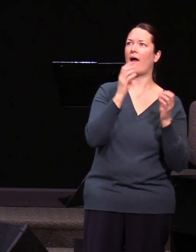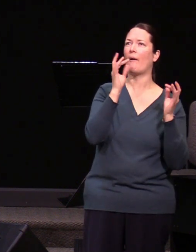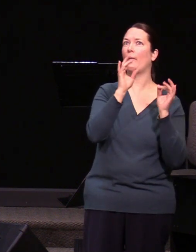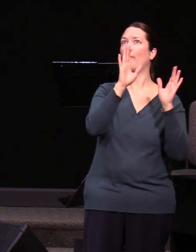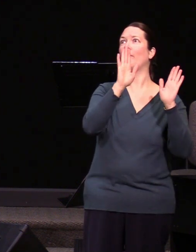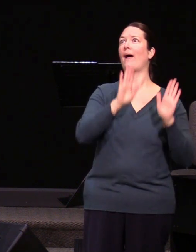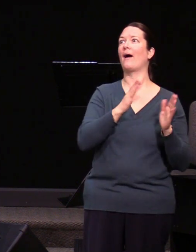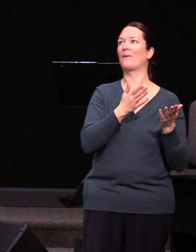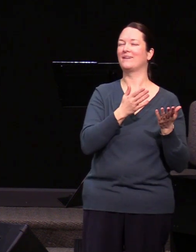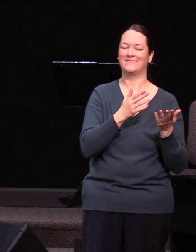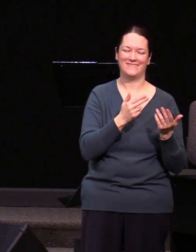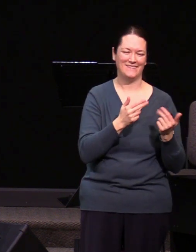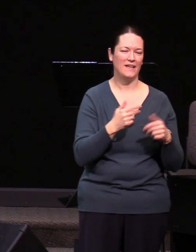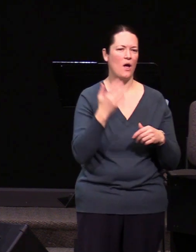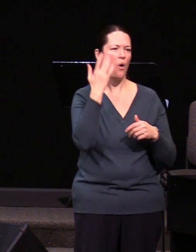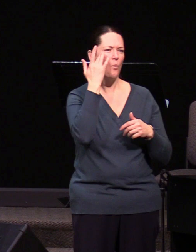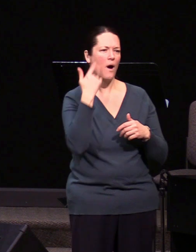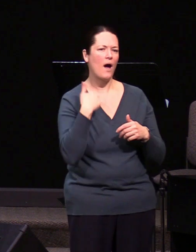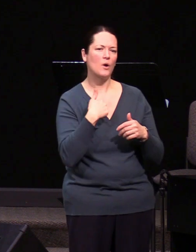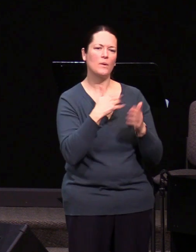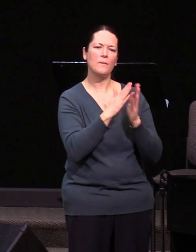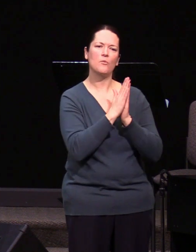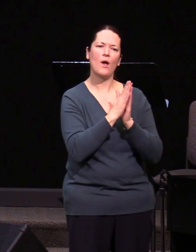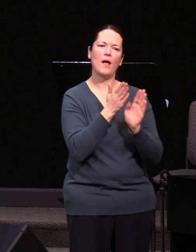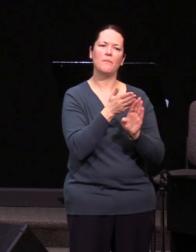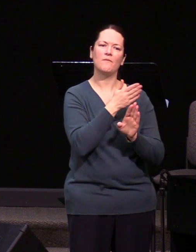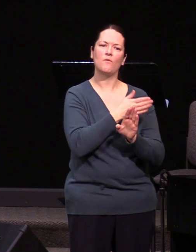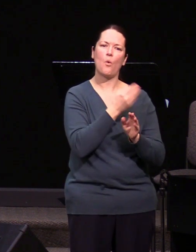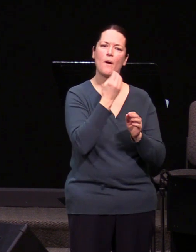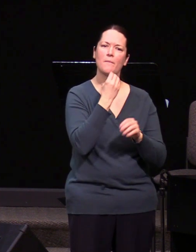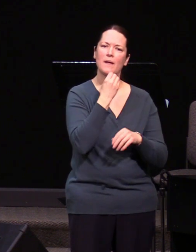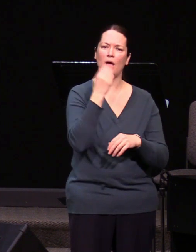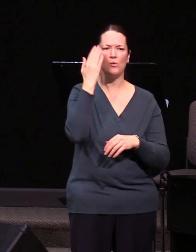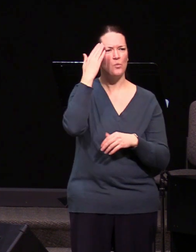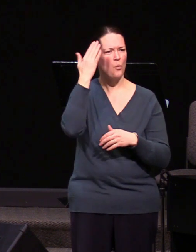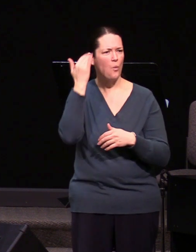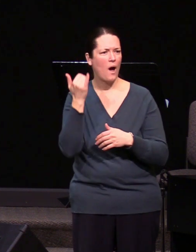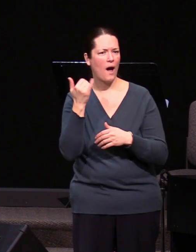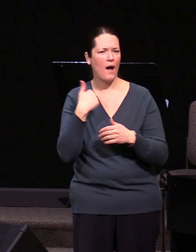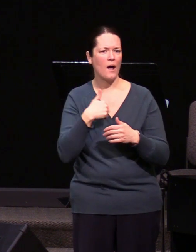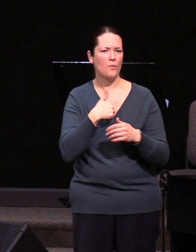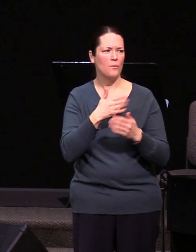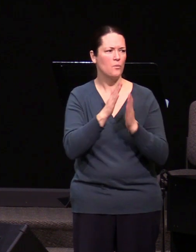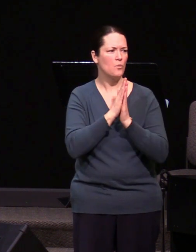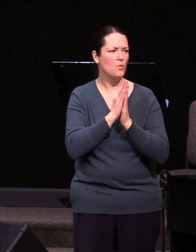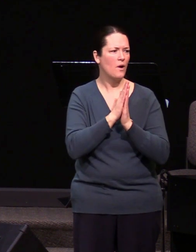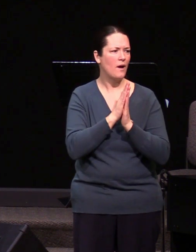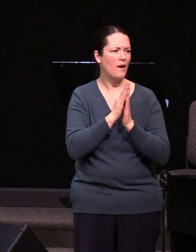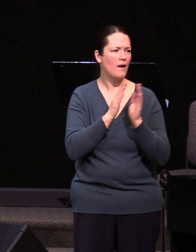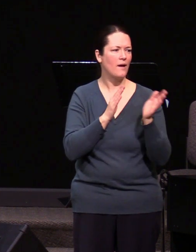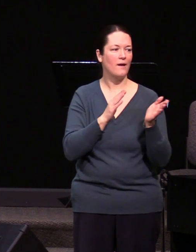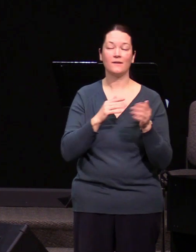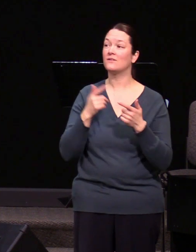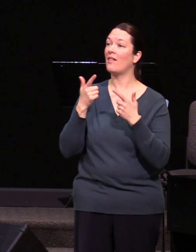Or, do you know why we pray at meals? Do you know why we pray at meals?